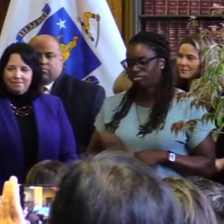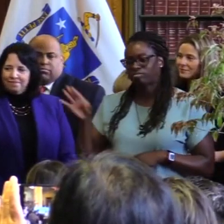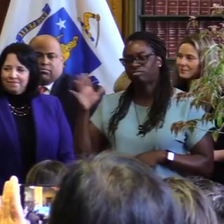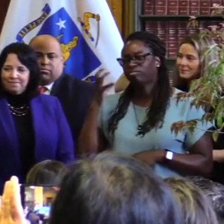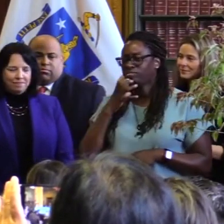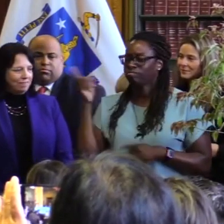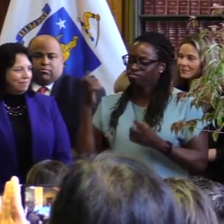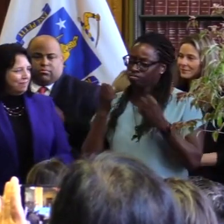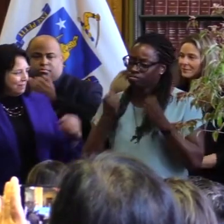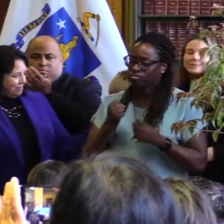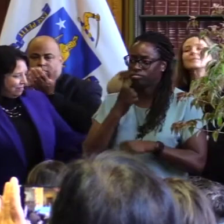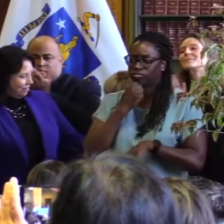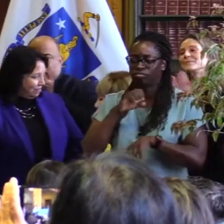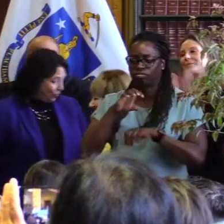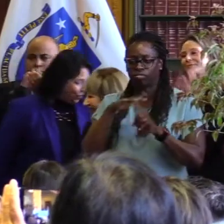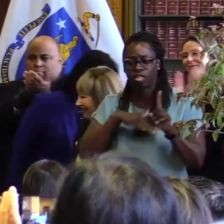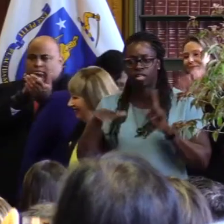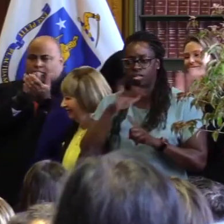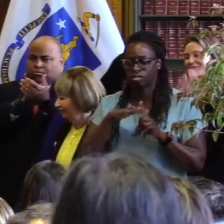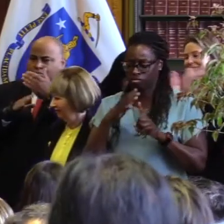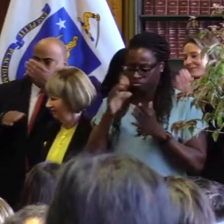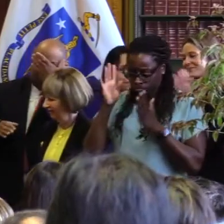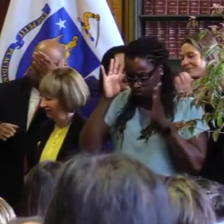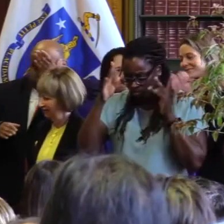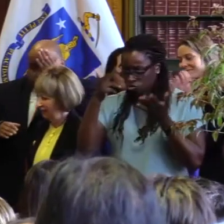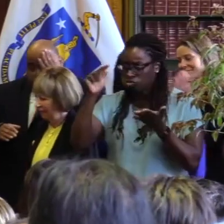welcome Chair Cream.